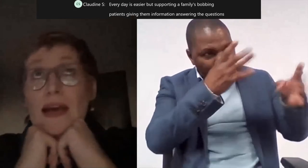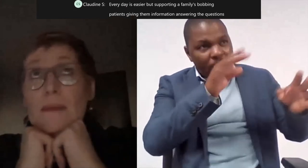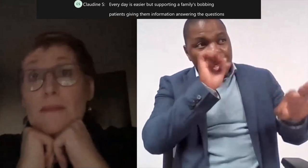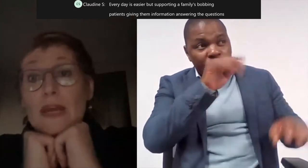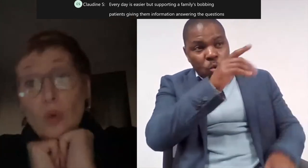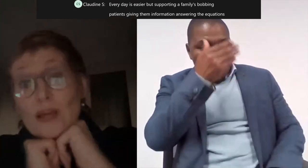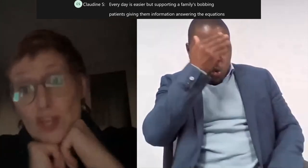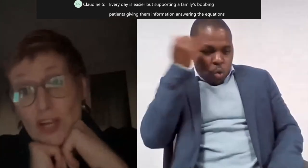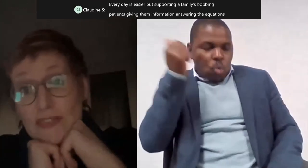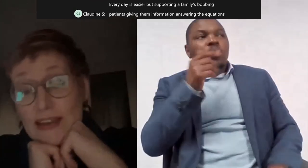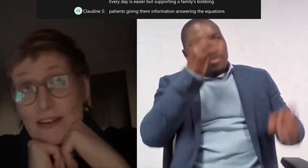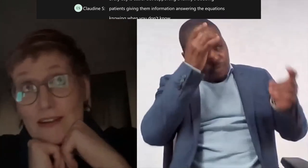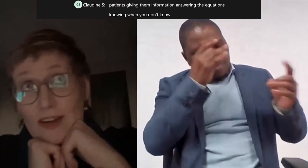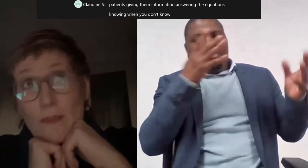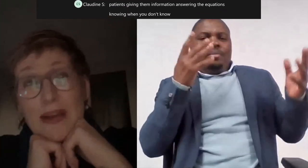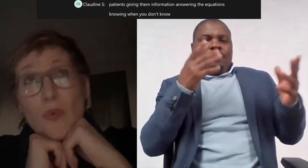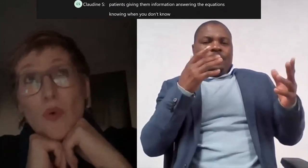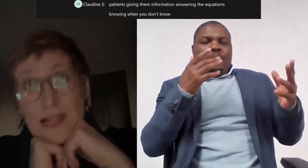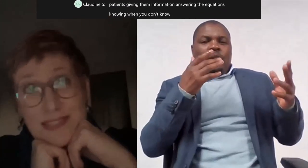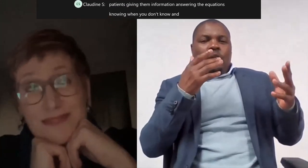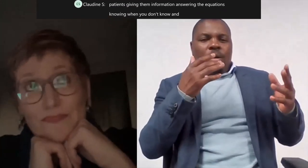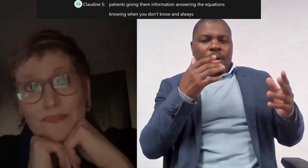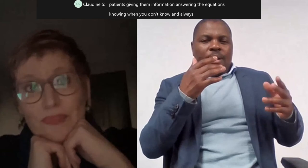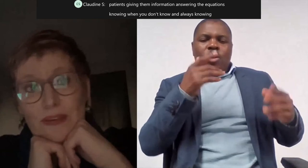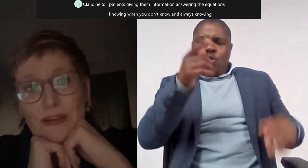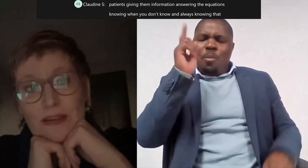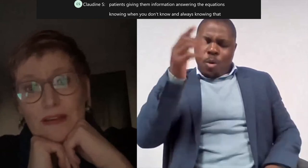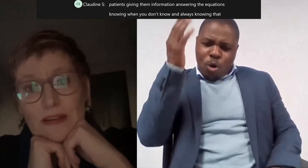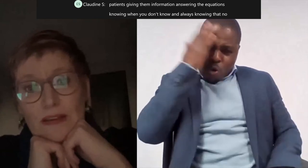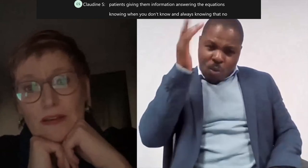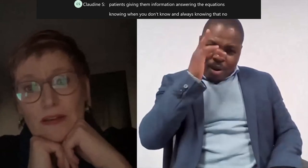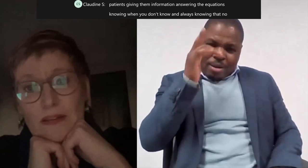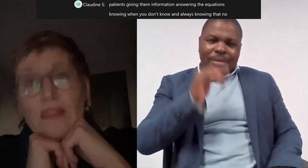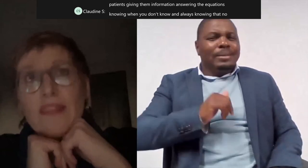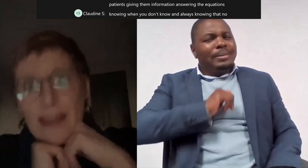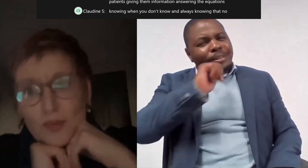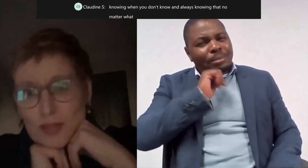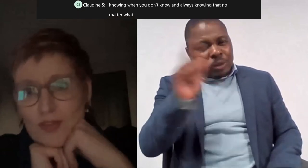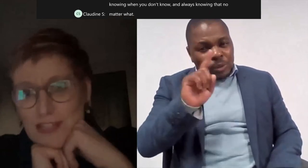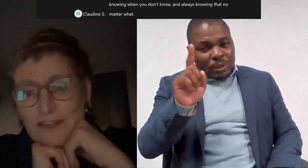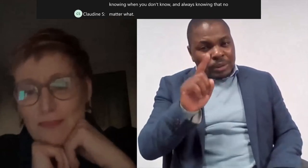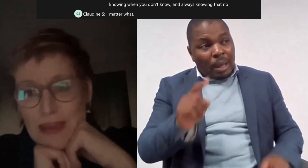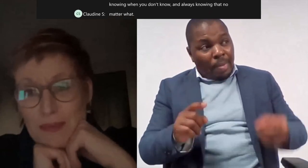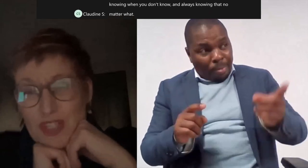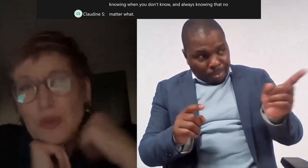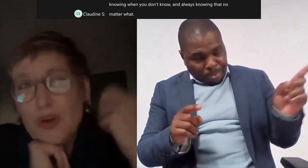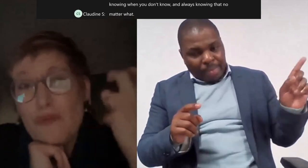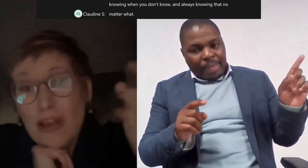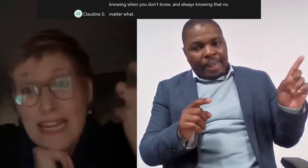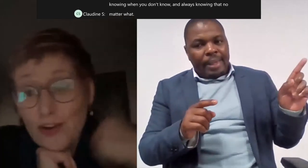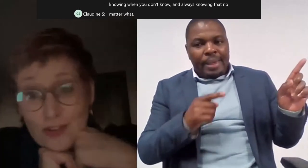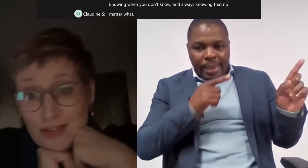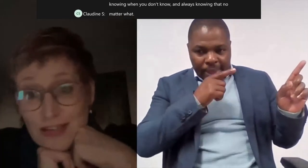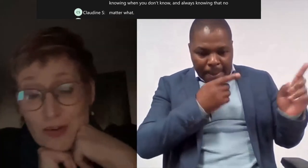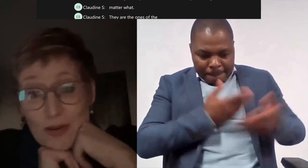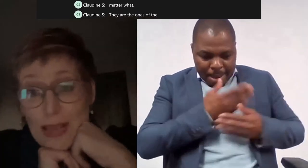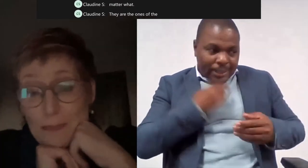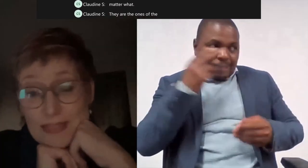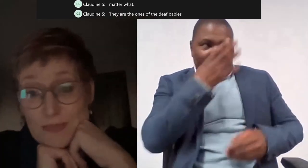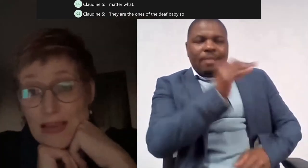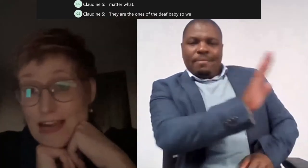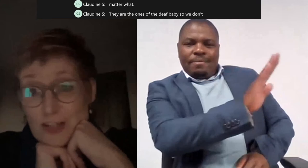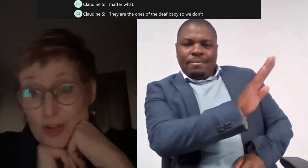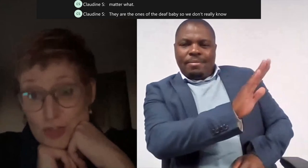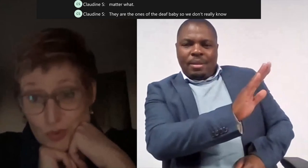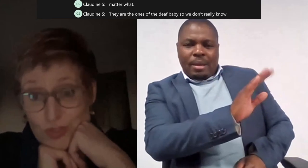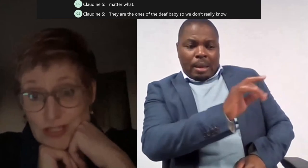know, and always knowing that no matter what, they are the ones of the deaf baby. So we don't really know